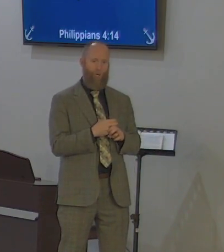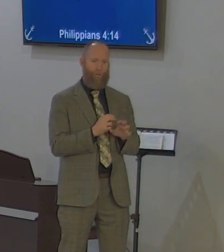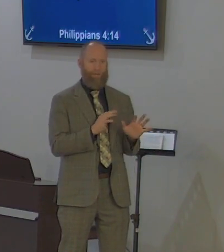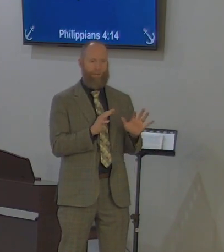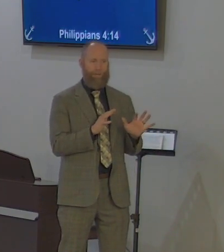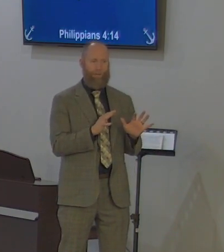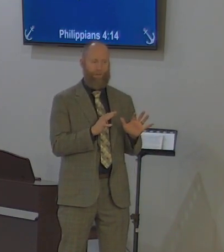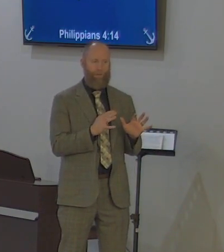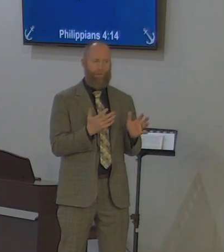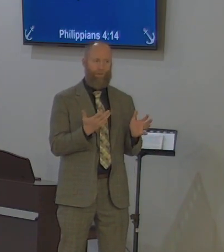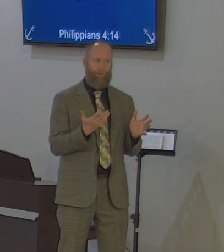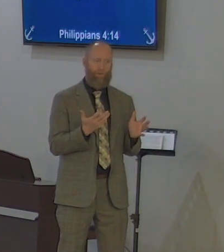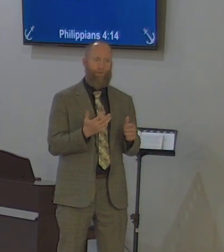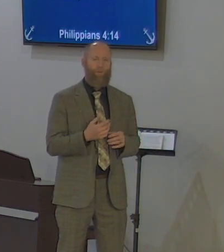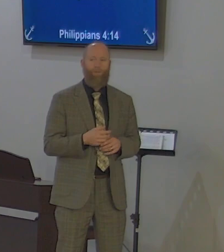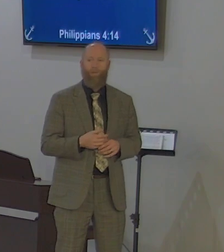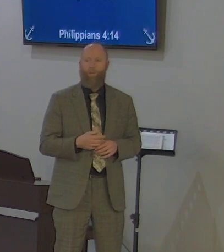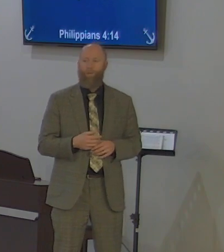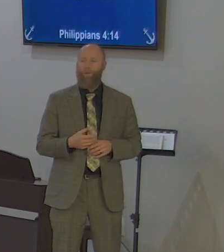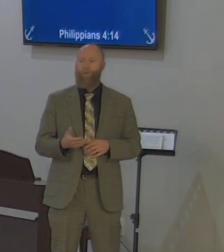We had a family join our church.